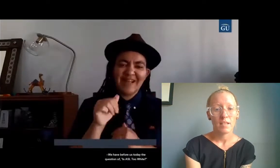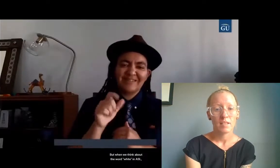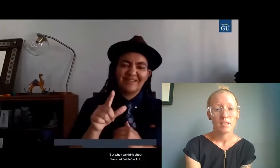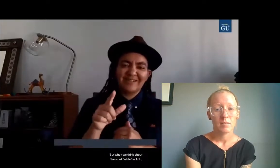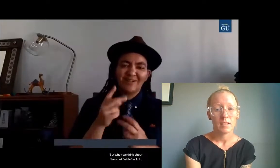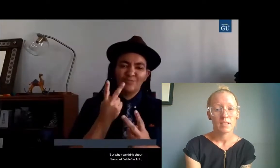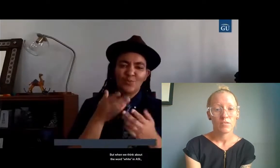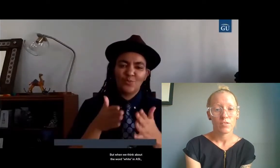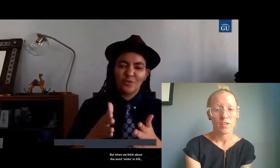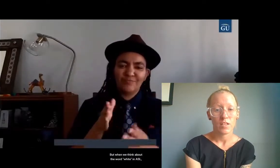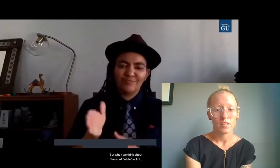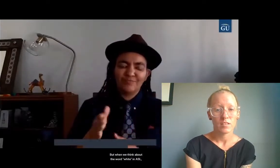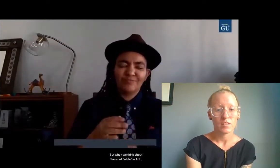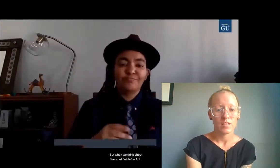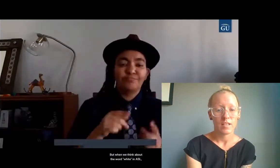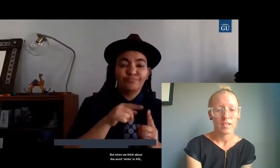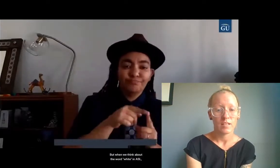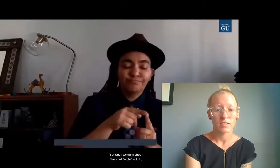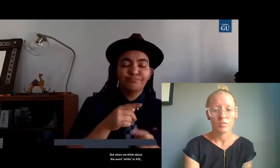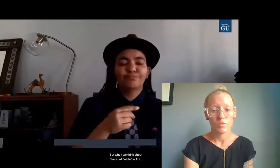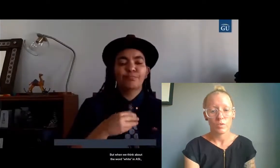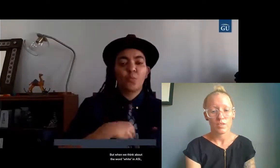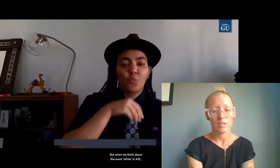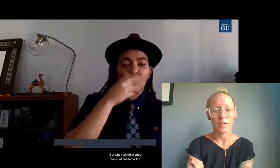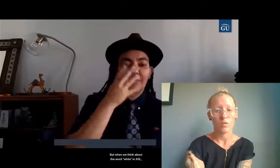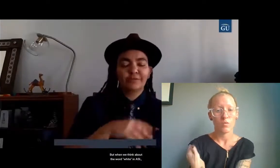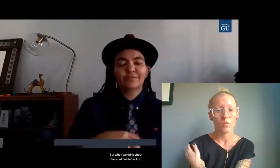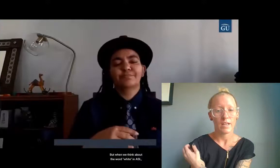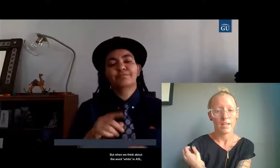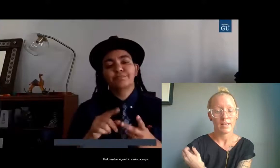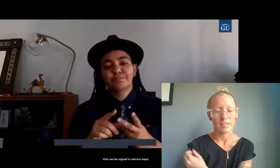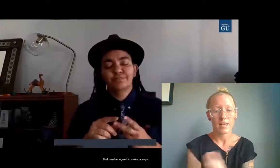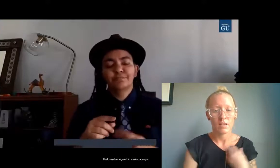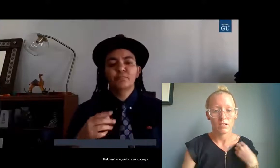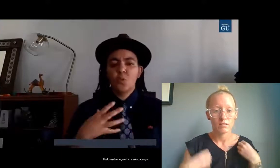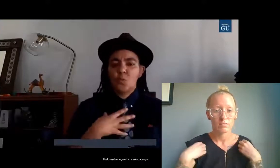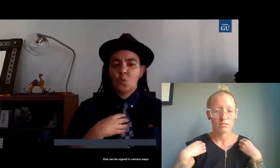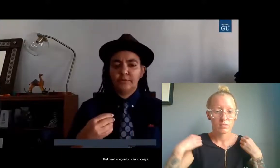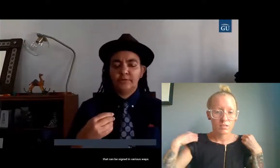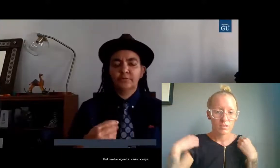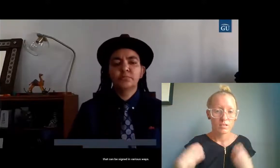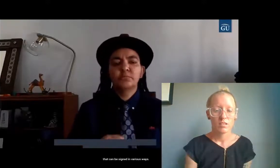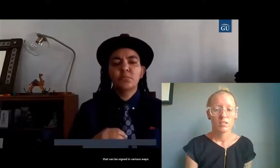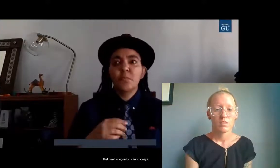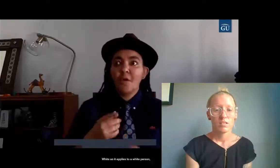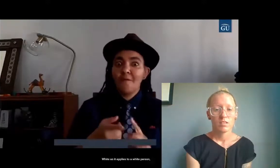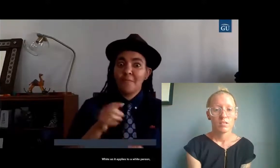that white can mean different things. And when we think about white ASL,